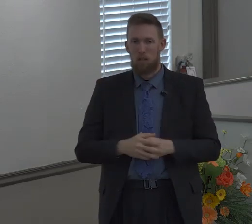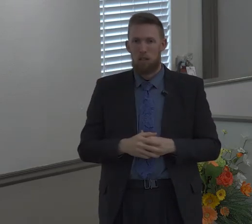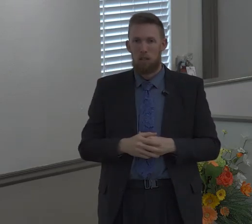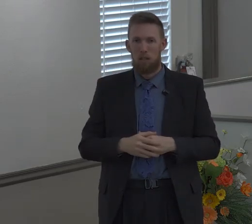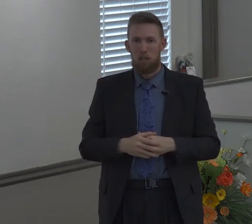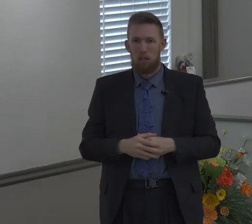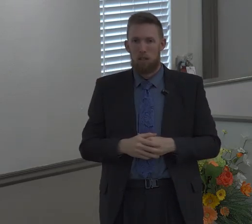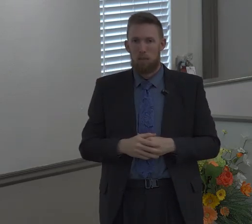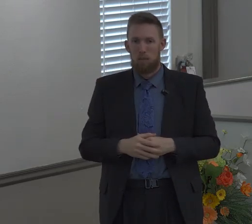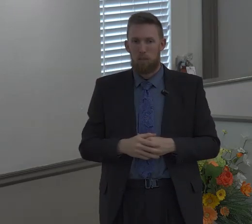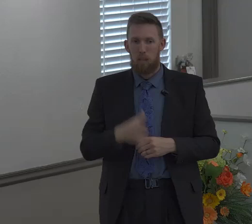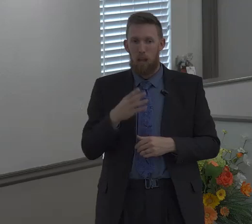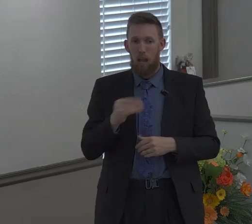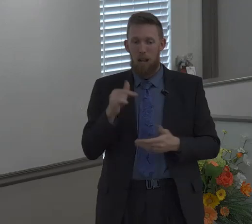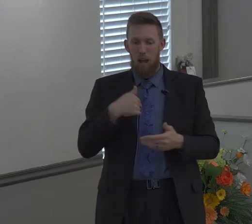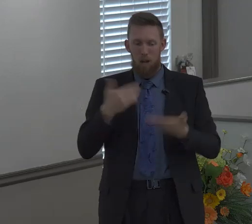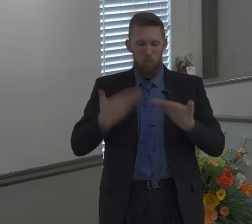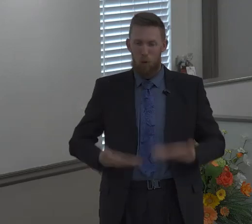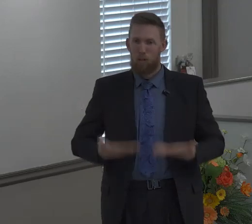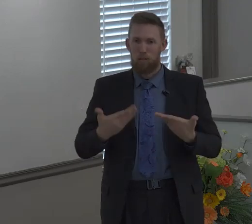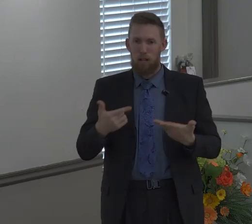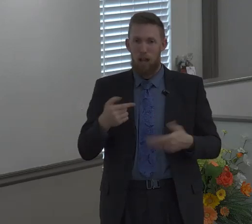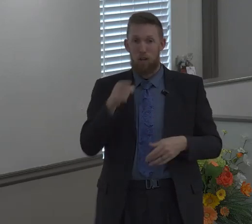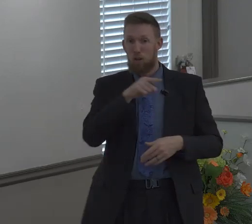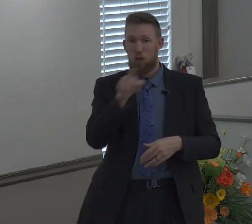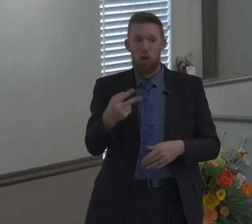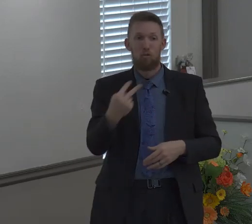And that's me. And you're stuck with me.